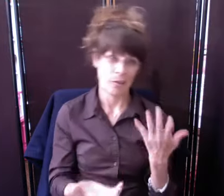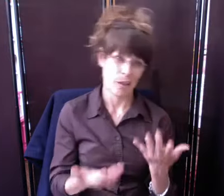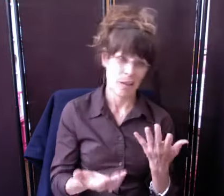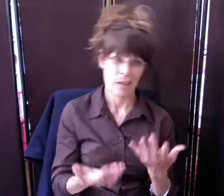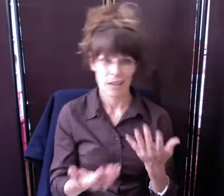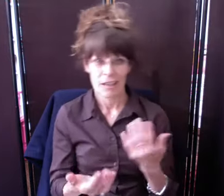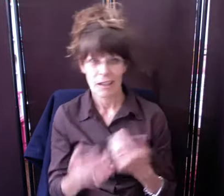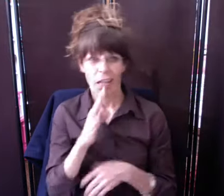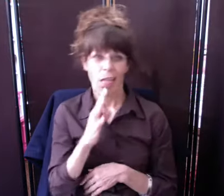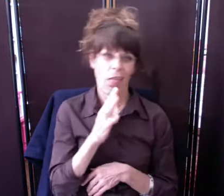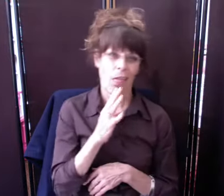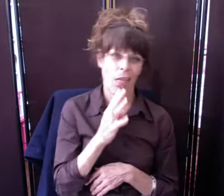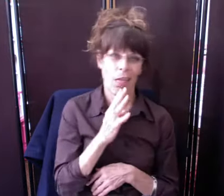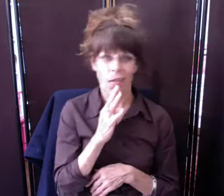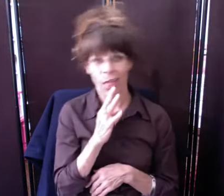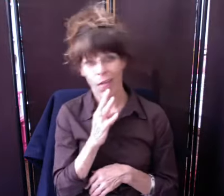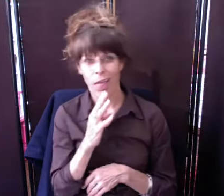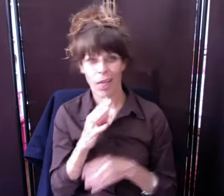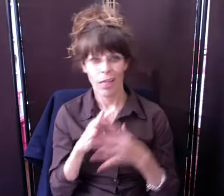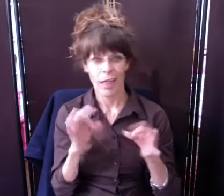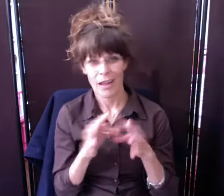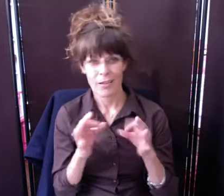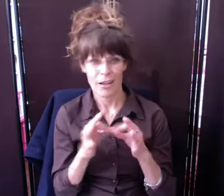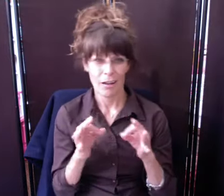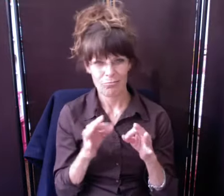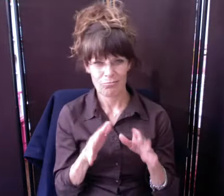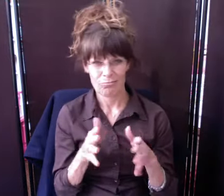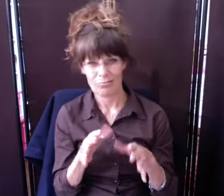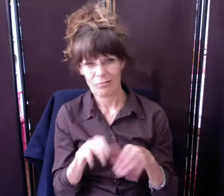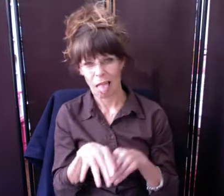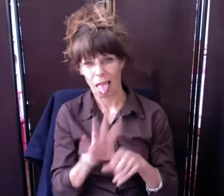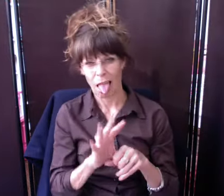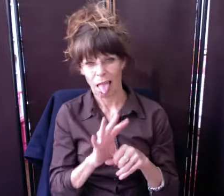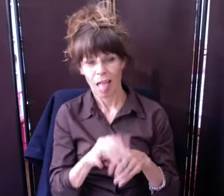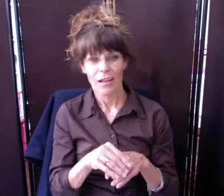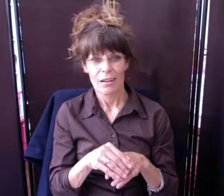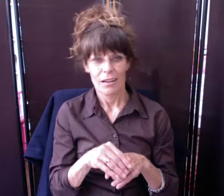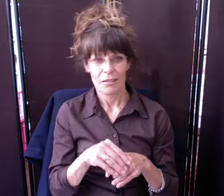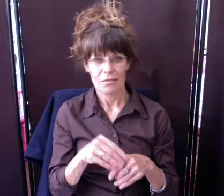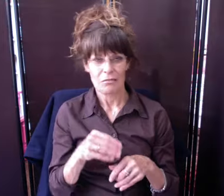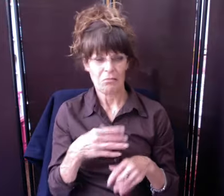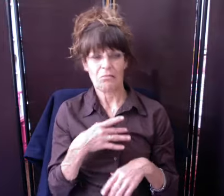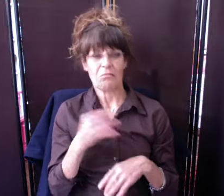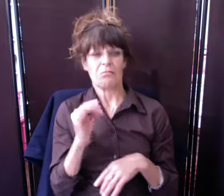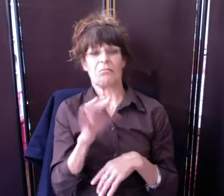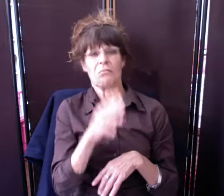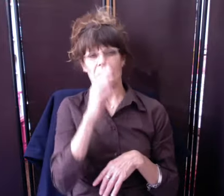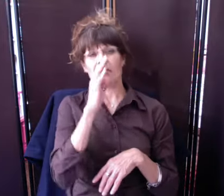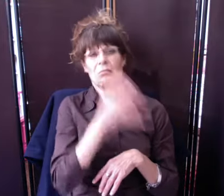talk, you're slurring. But it's that, like, I don't give a crap feeling. Like your skirt could be tucked in the